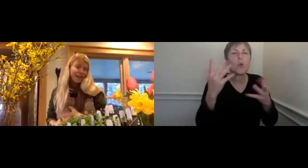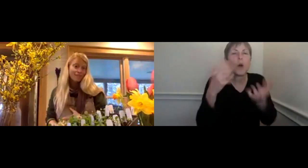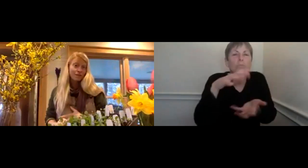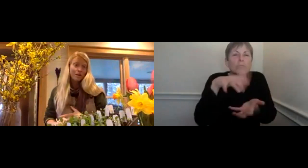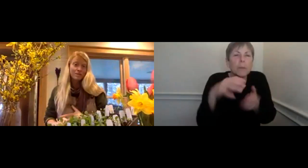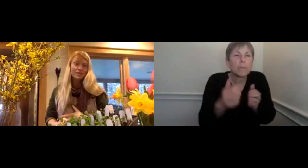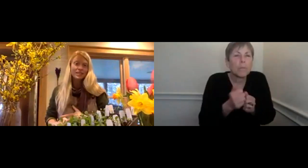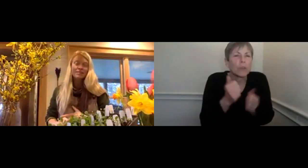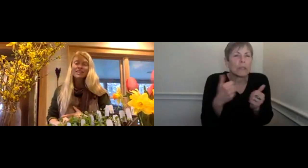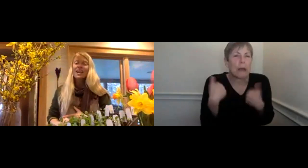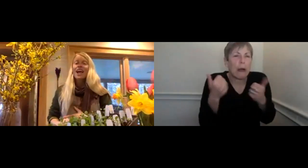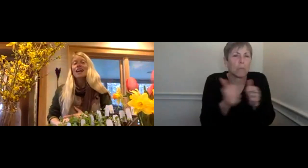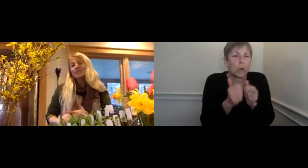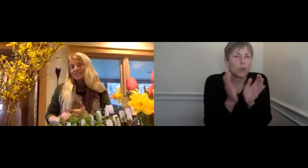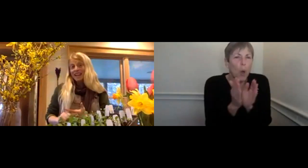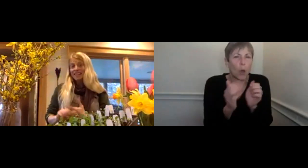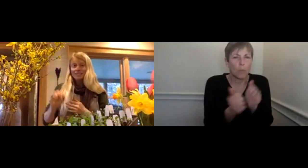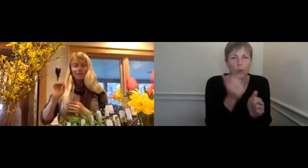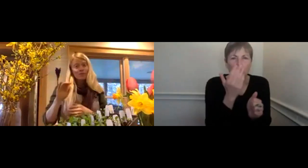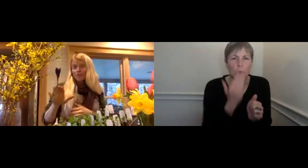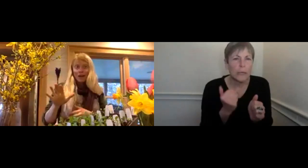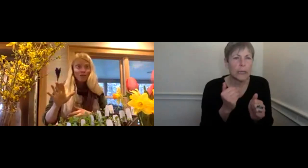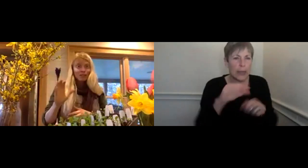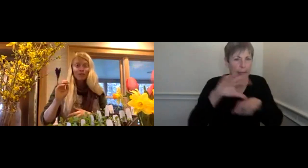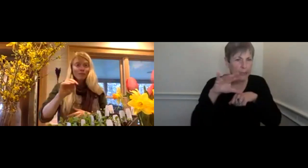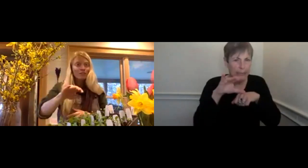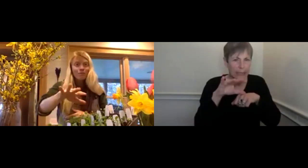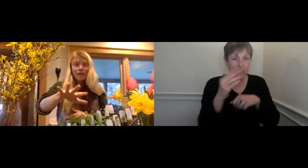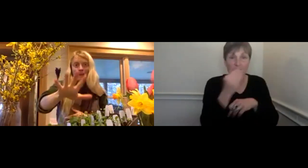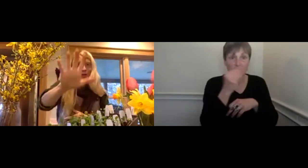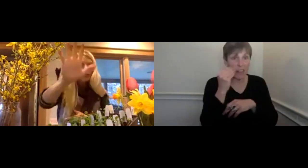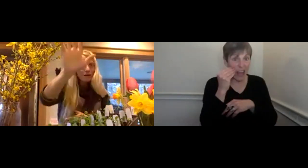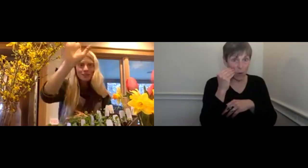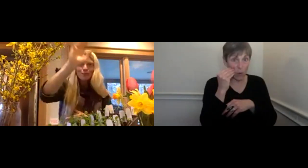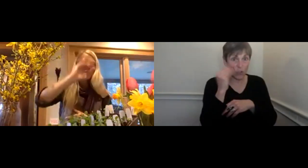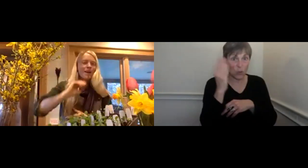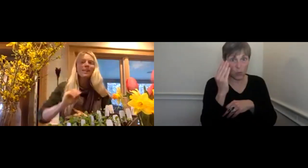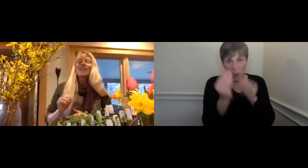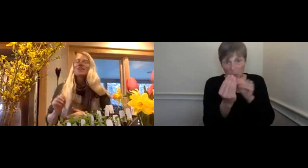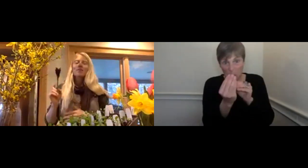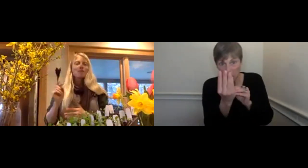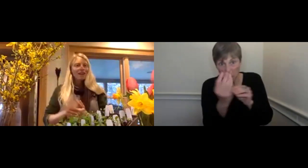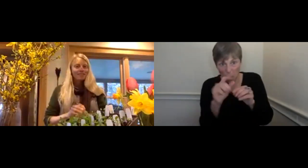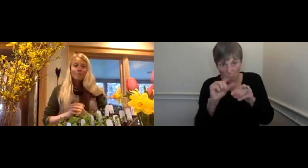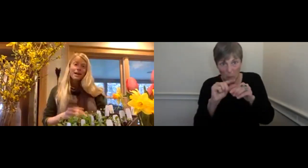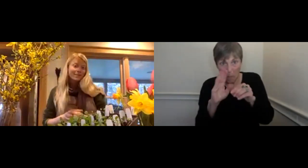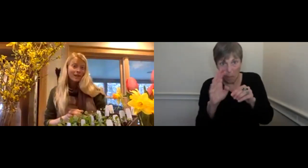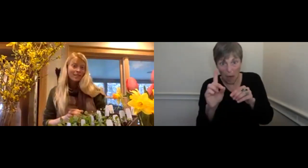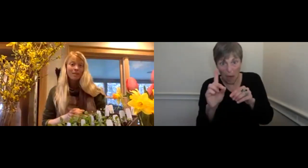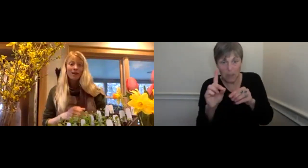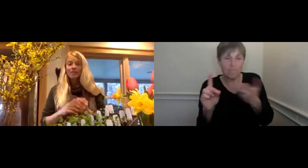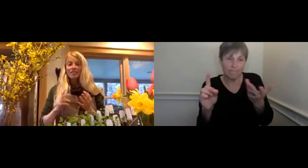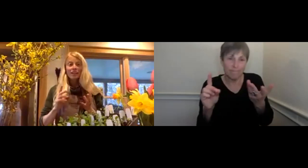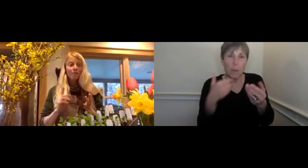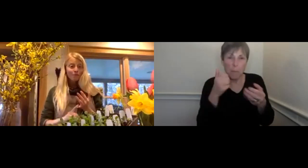most tender basil leaves. And it's the flowers will emerge from that apical bud as well, right? So that is the best way